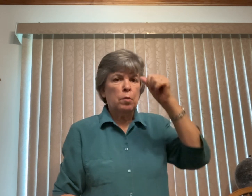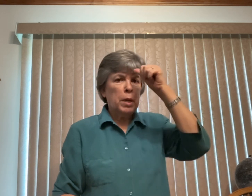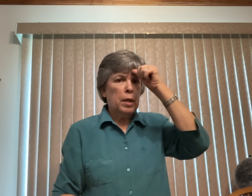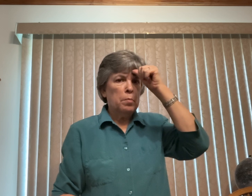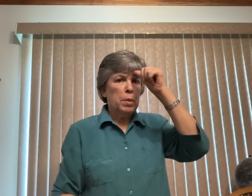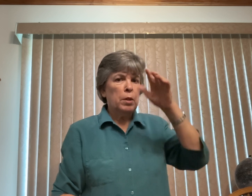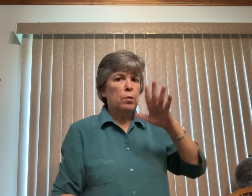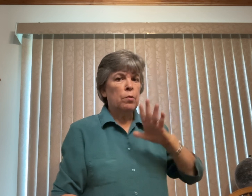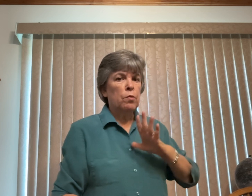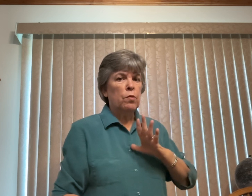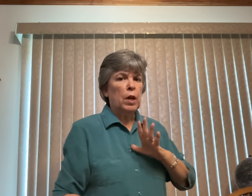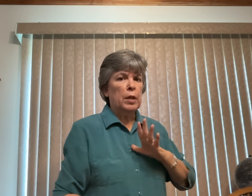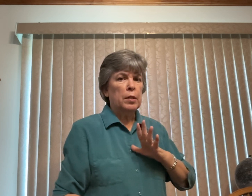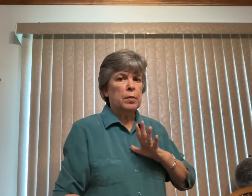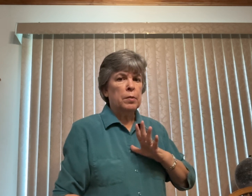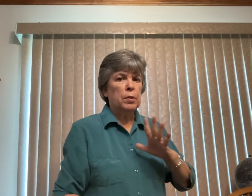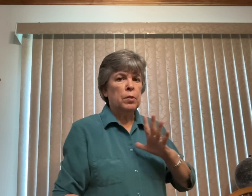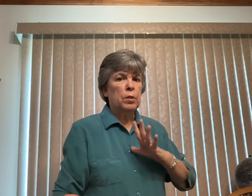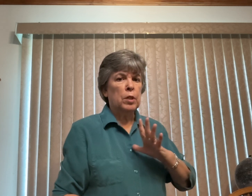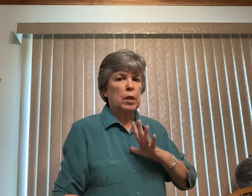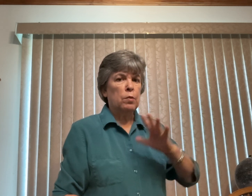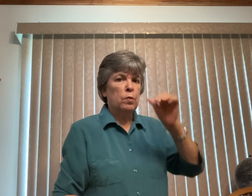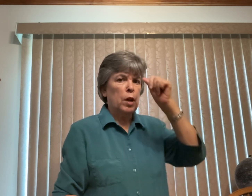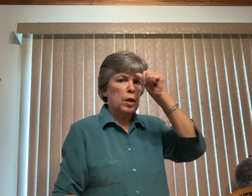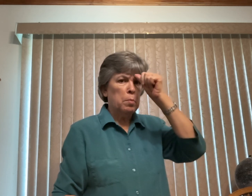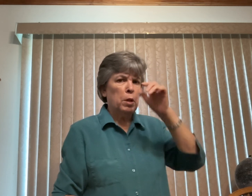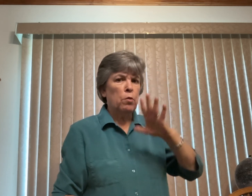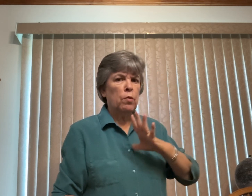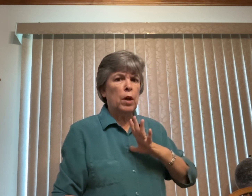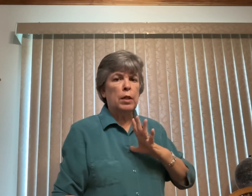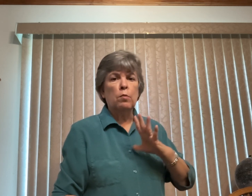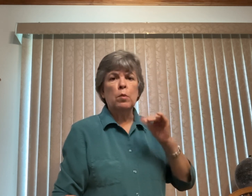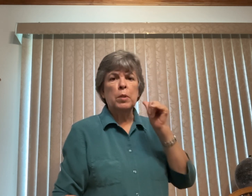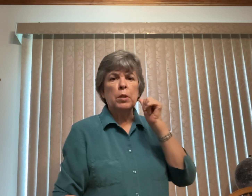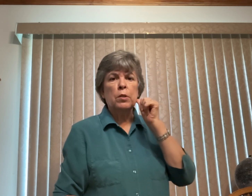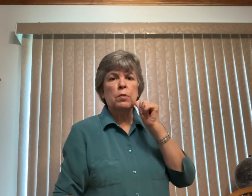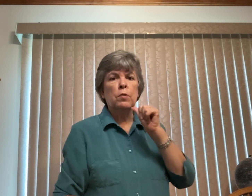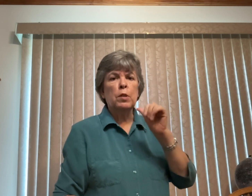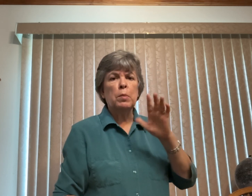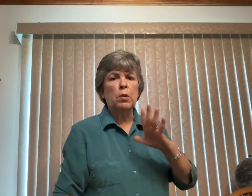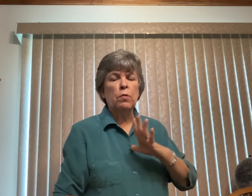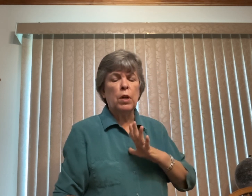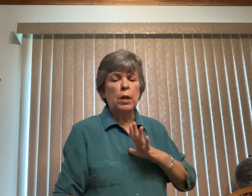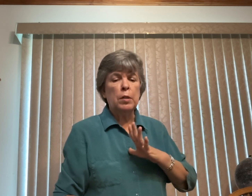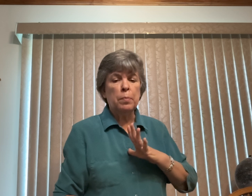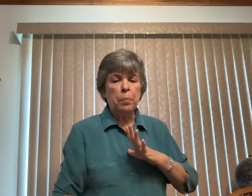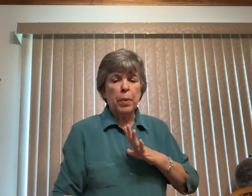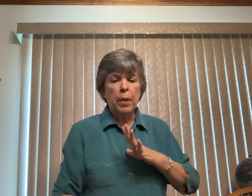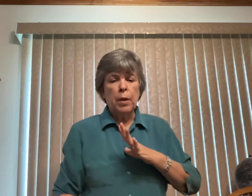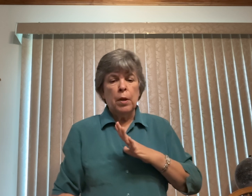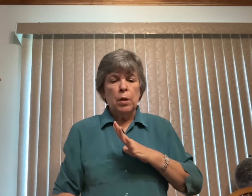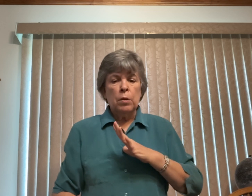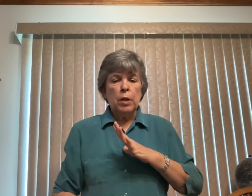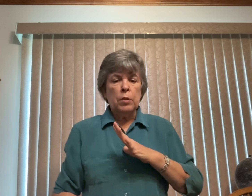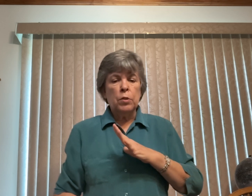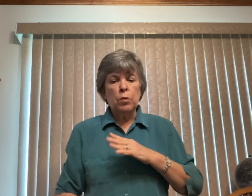man, male, fine. This is the sign for fine. Male, fine. A woman is female, fine. Okay, so